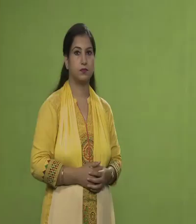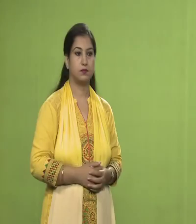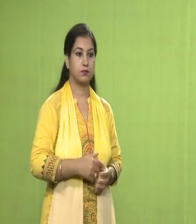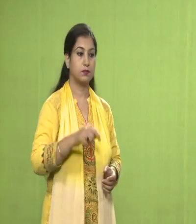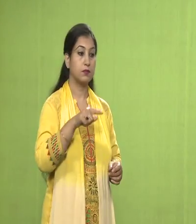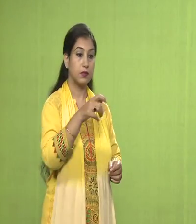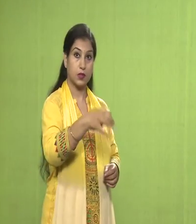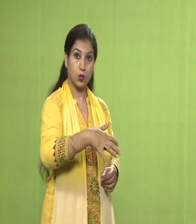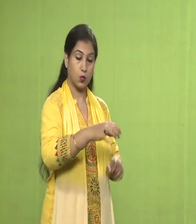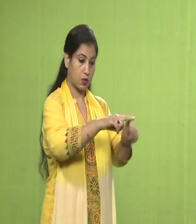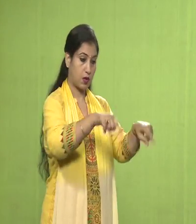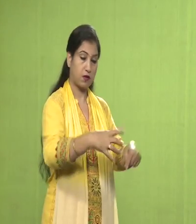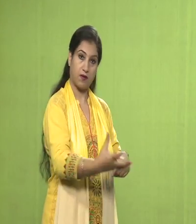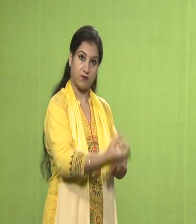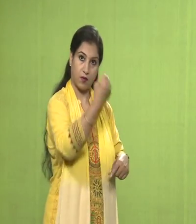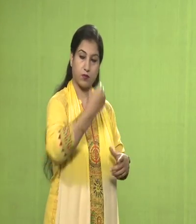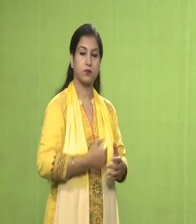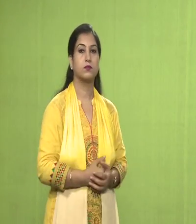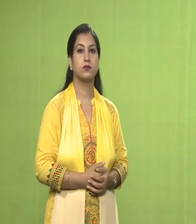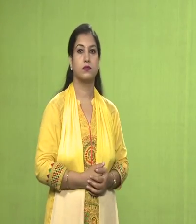Hello, learners. Welcome to NIOS.